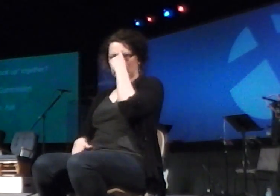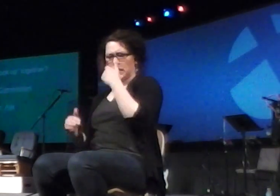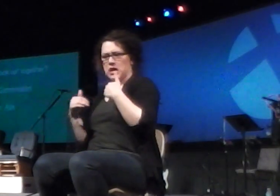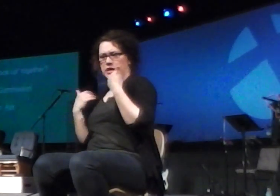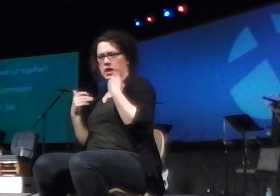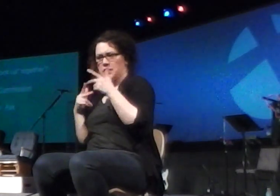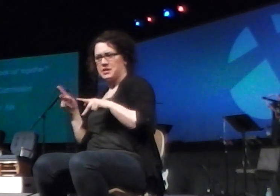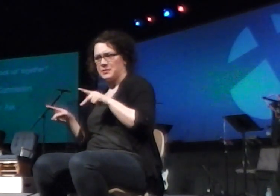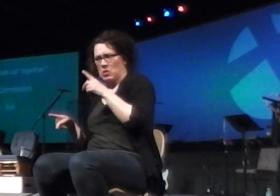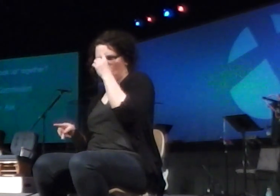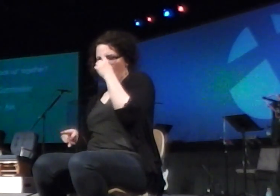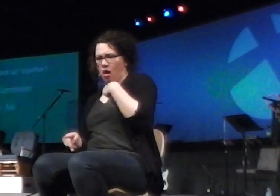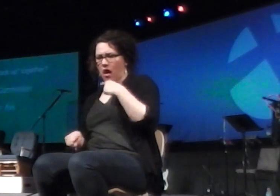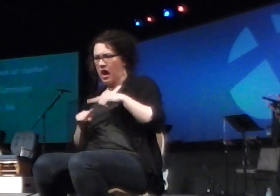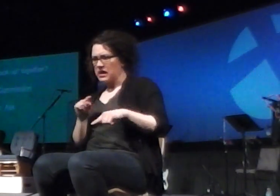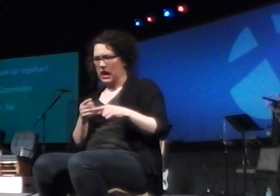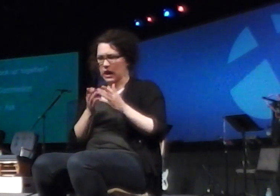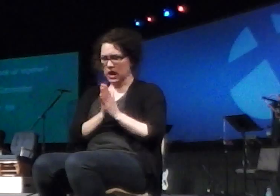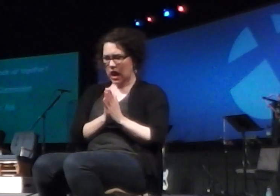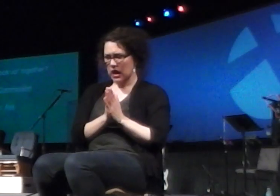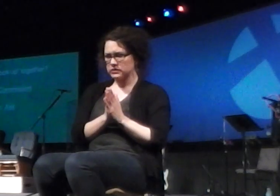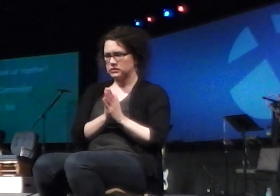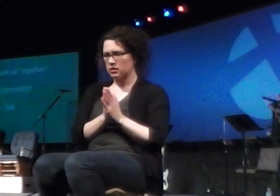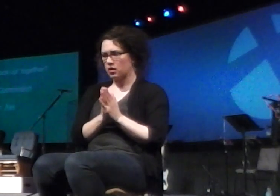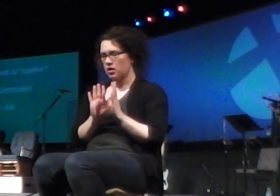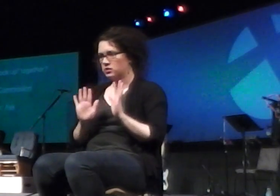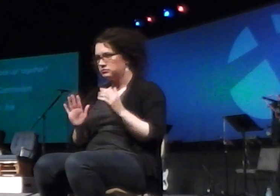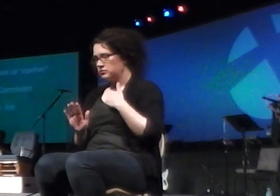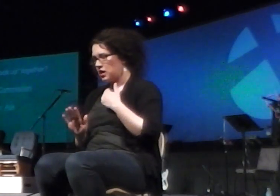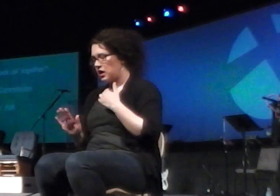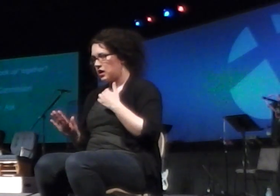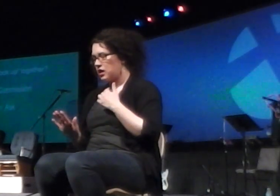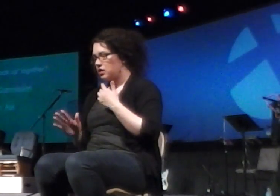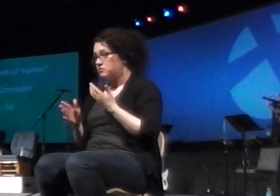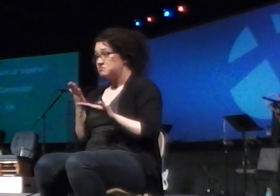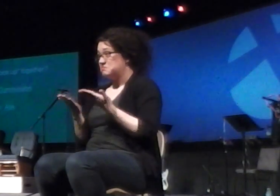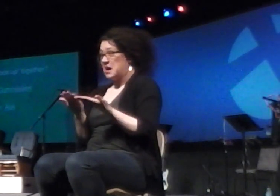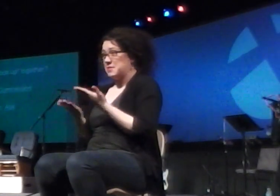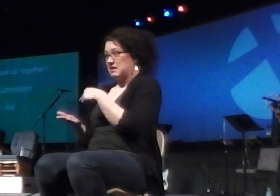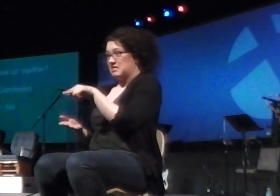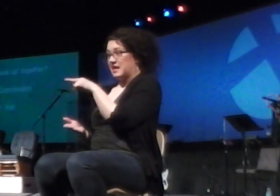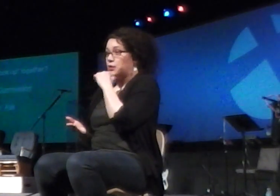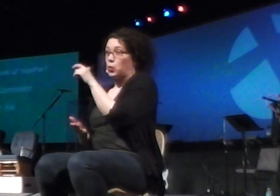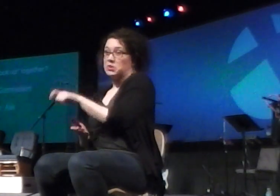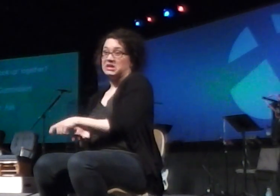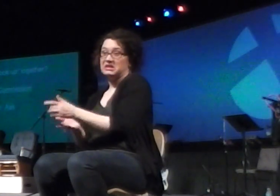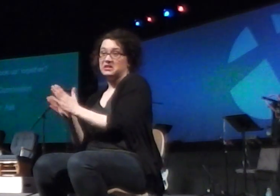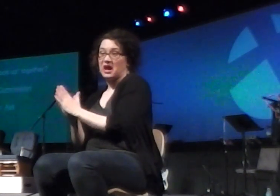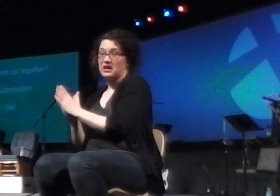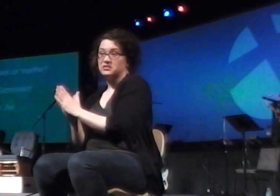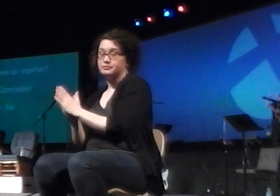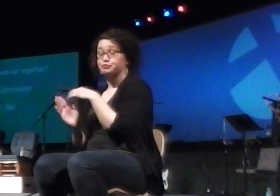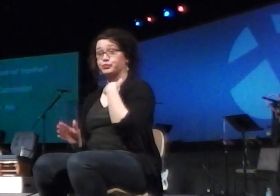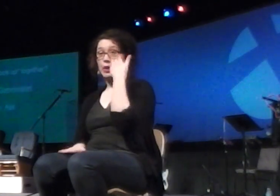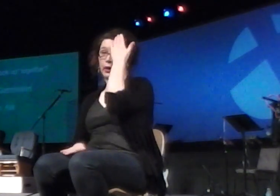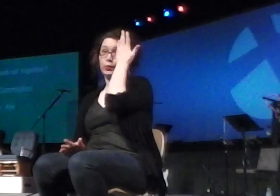maybe they can't ask, or they don't have a place, or maybe they don't need to ask.